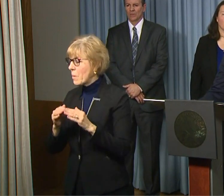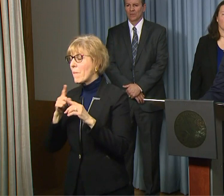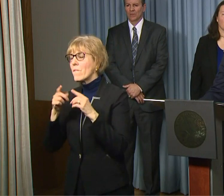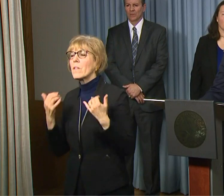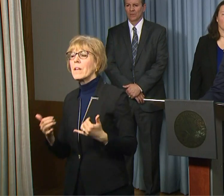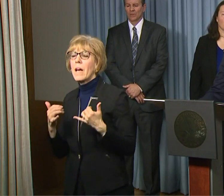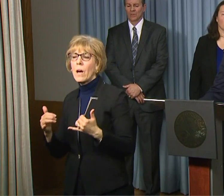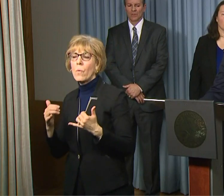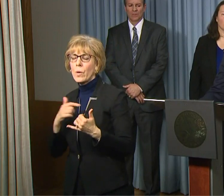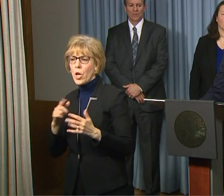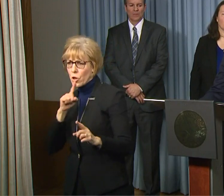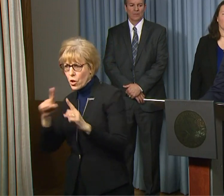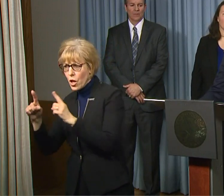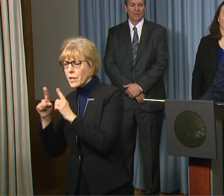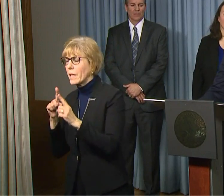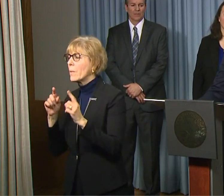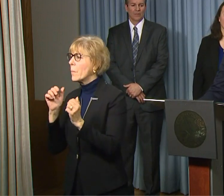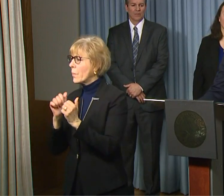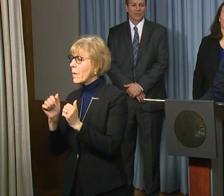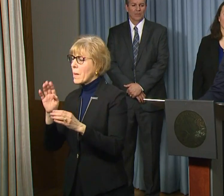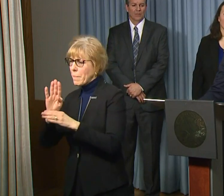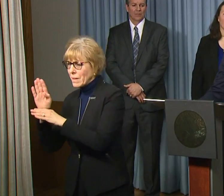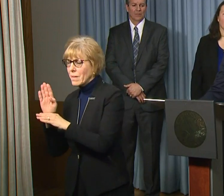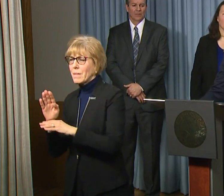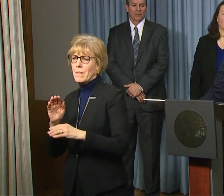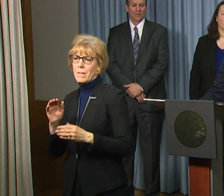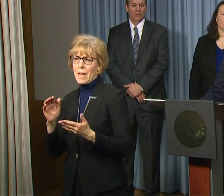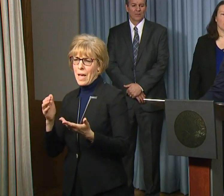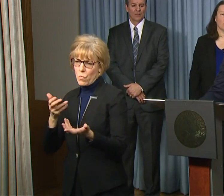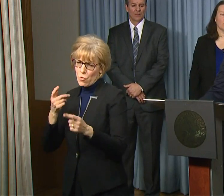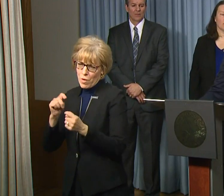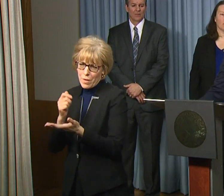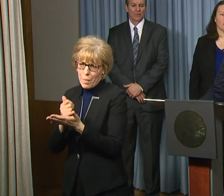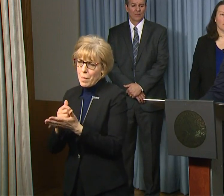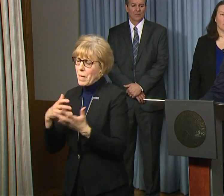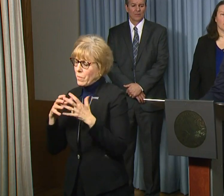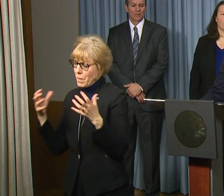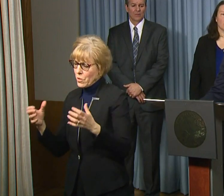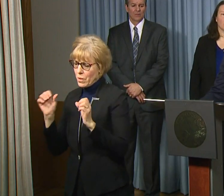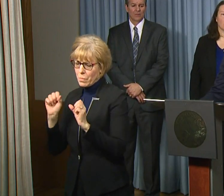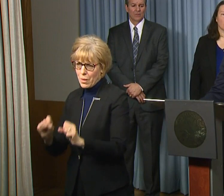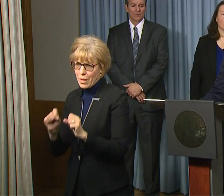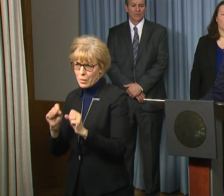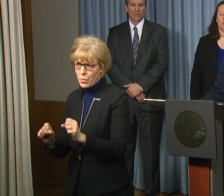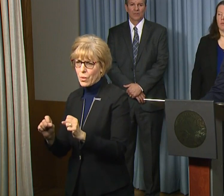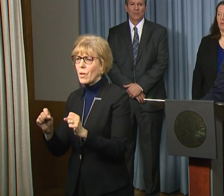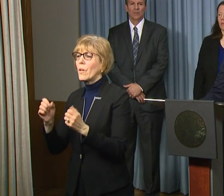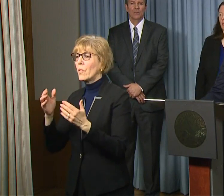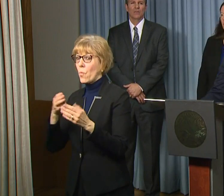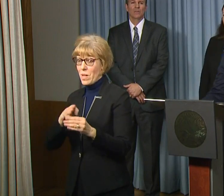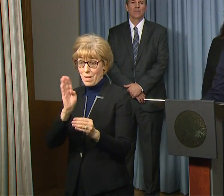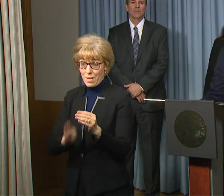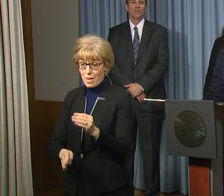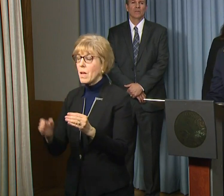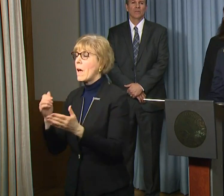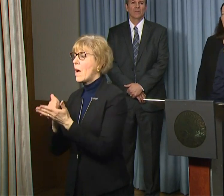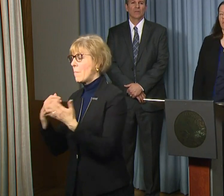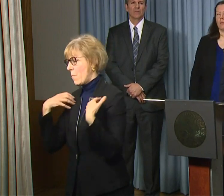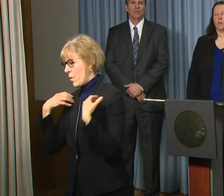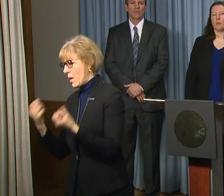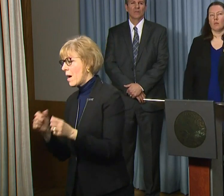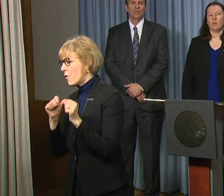everything within our means to help businesses as much as possible with regards to recovery and sustainability going forward. Mayor, is there anything specific you can